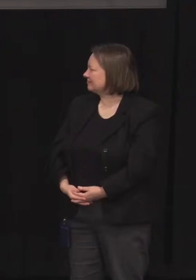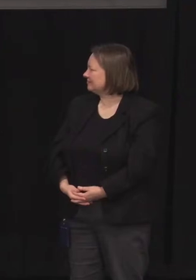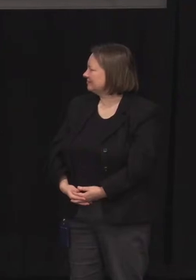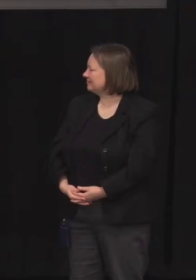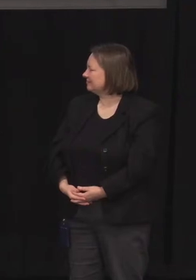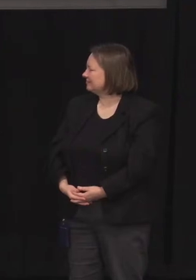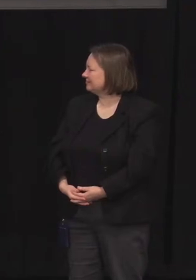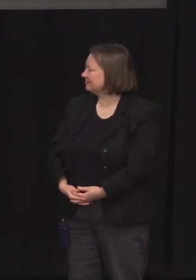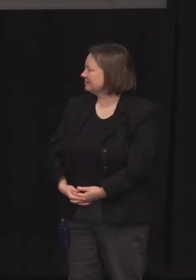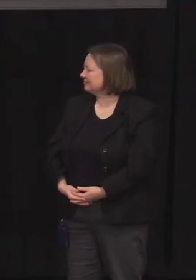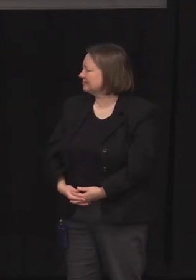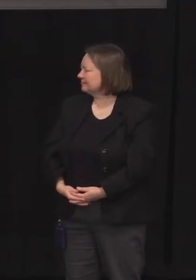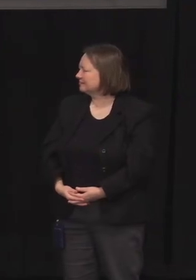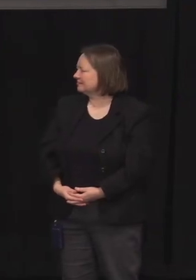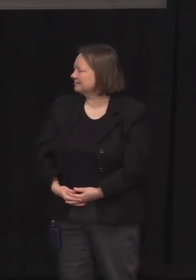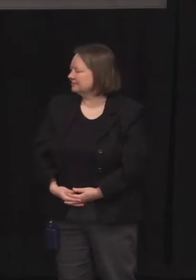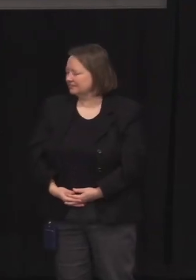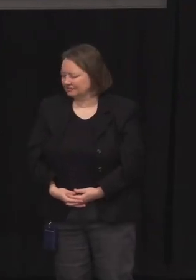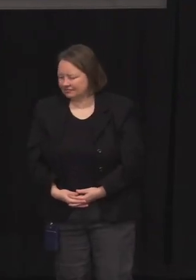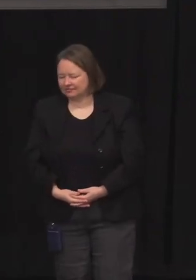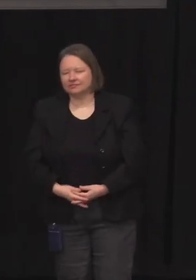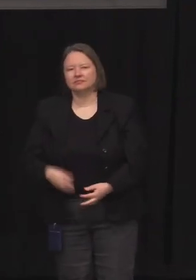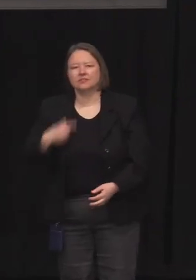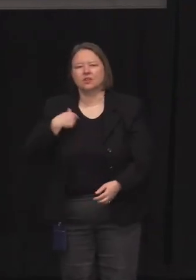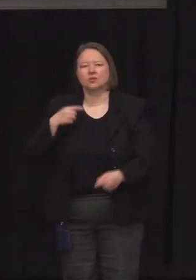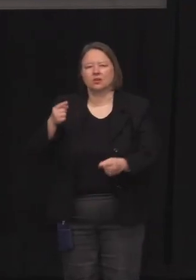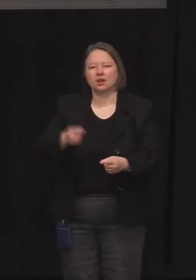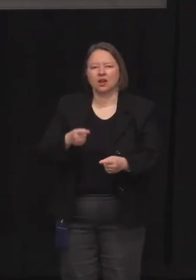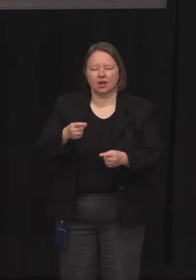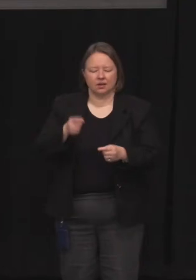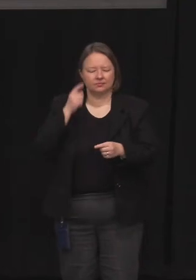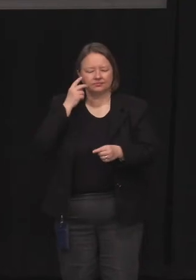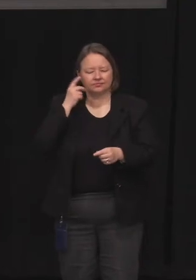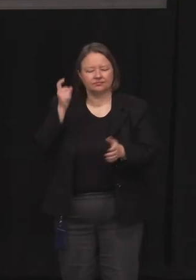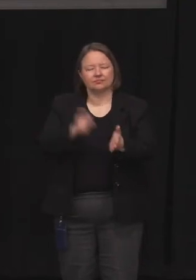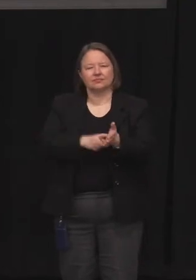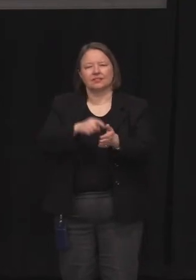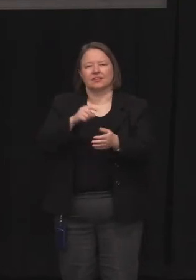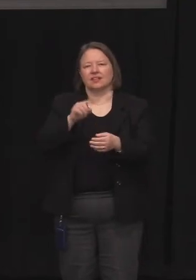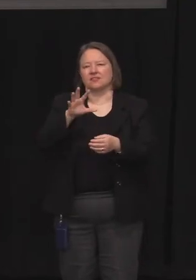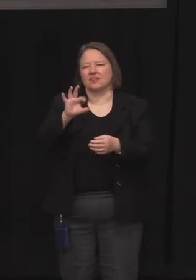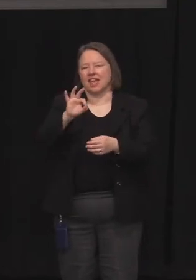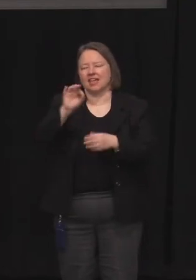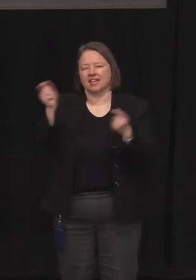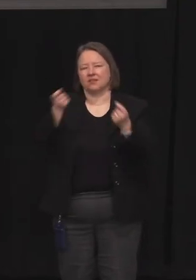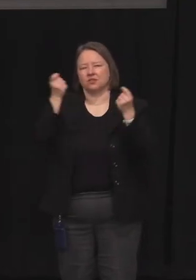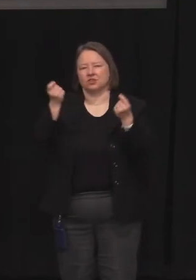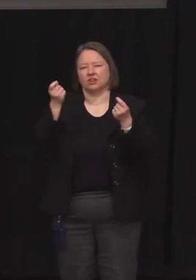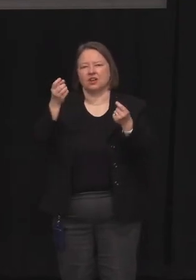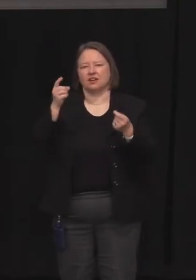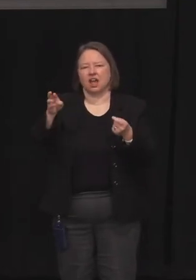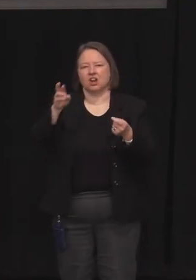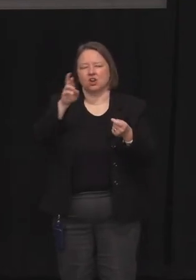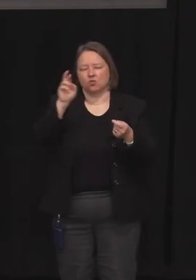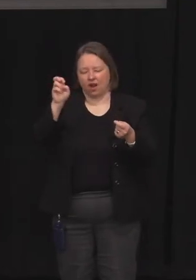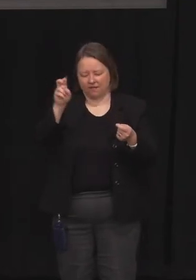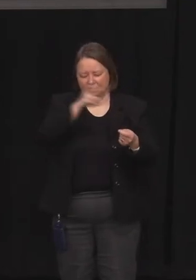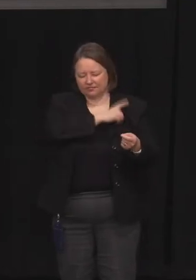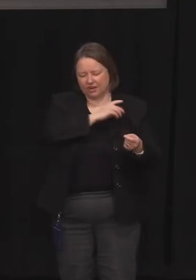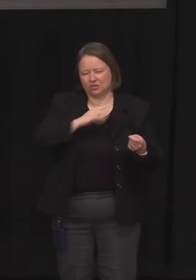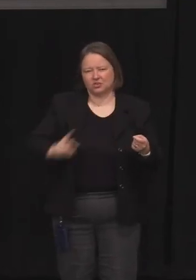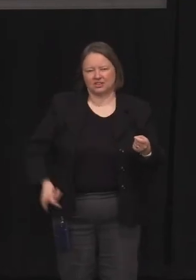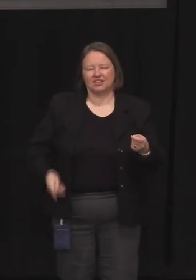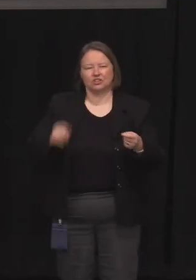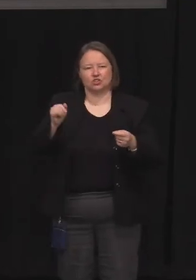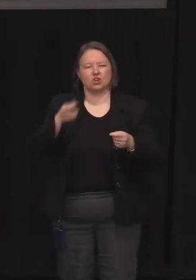As we come to mark the 59th anniversary of Reverend Dr. Martin Luther King Jr., I